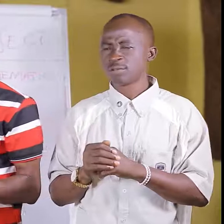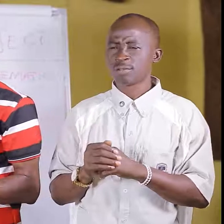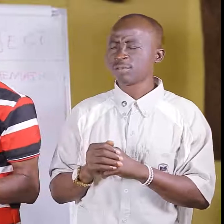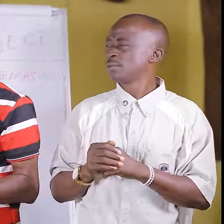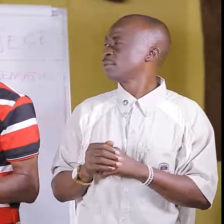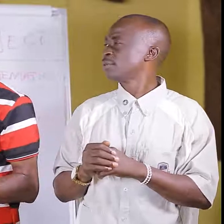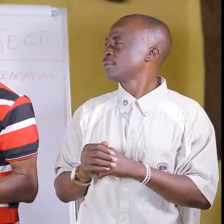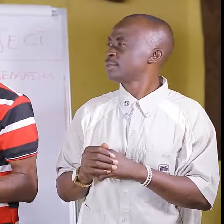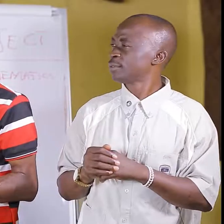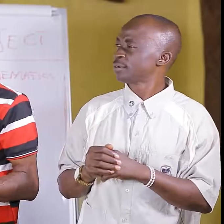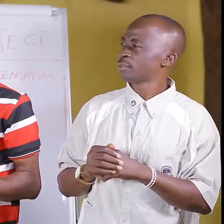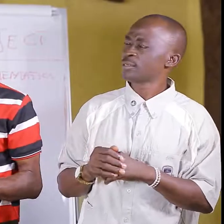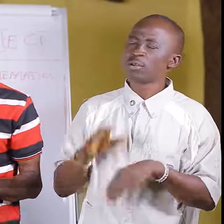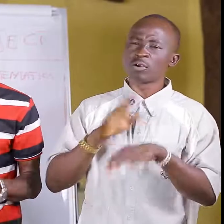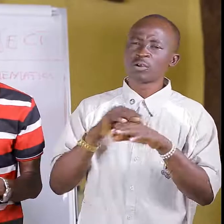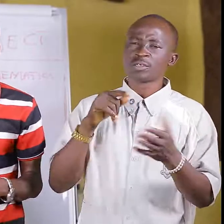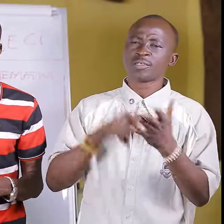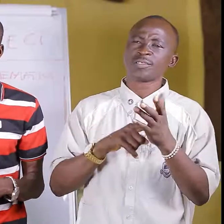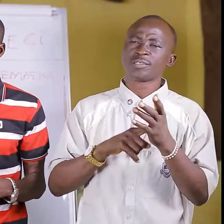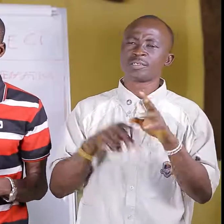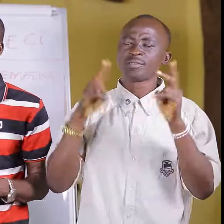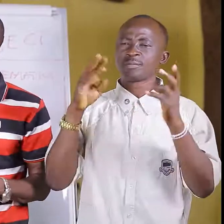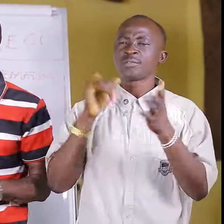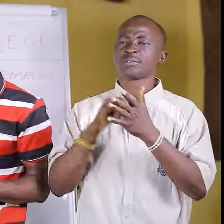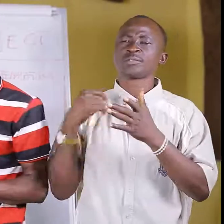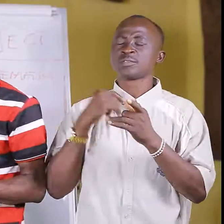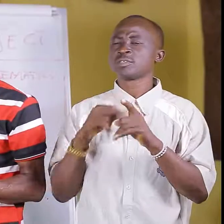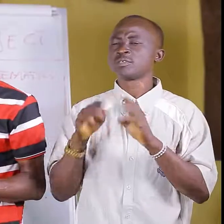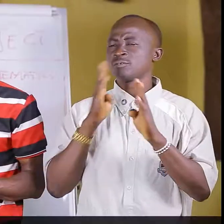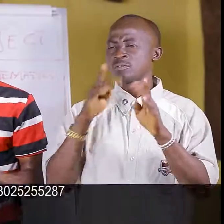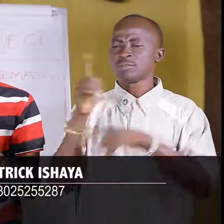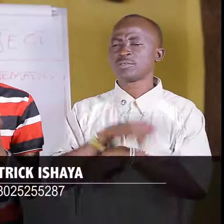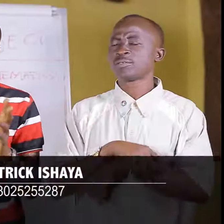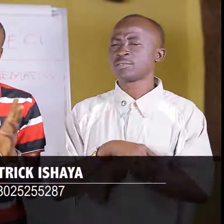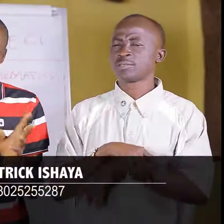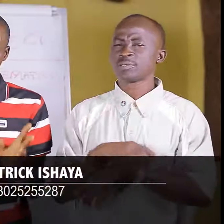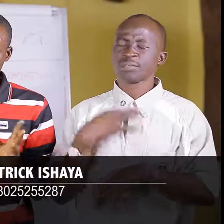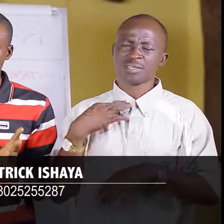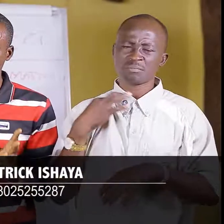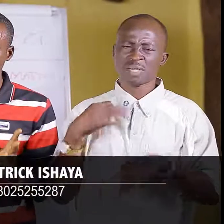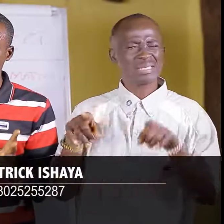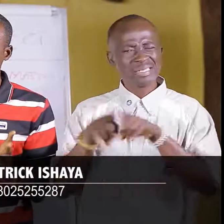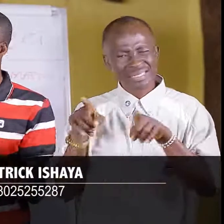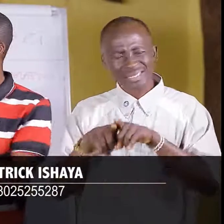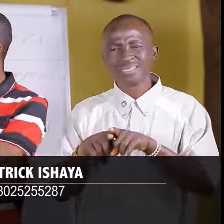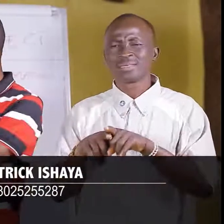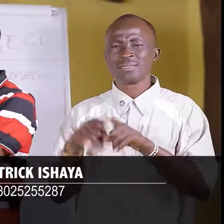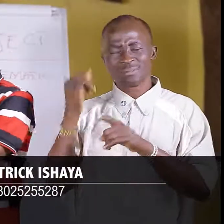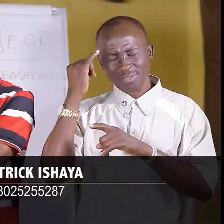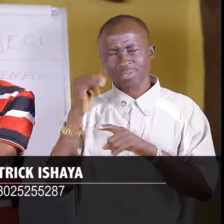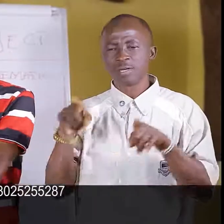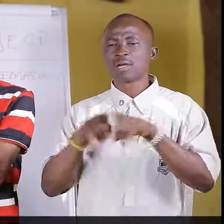concerning the simultaneous linear and quadratic equation. Apply the same principle as I